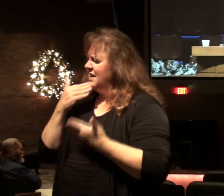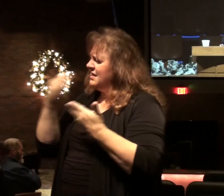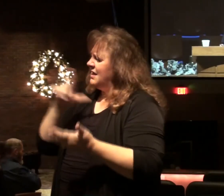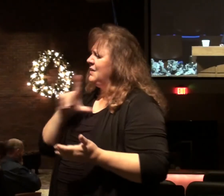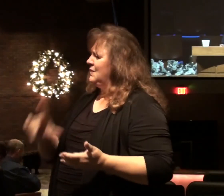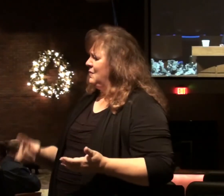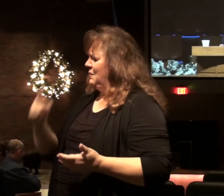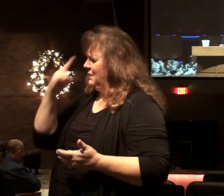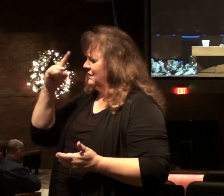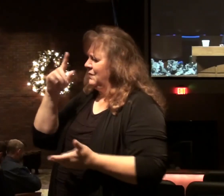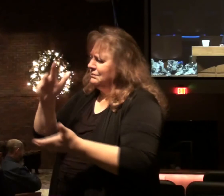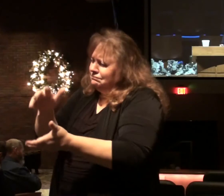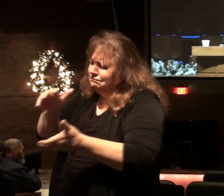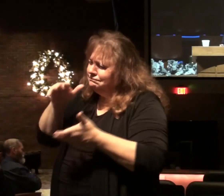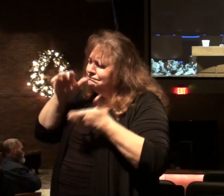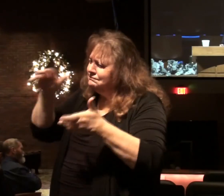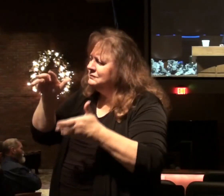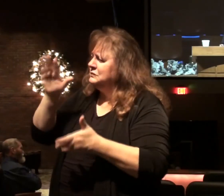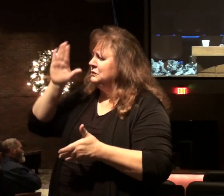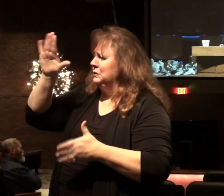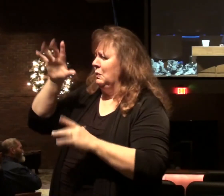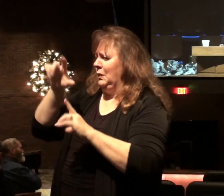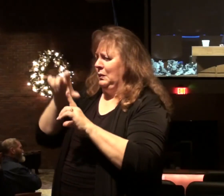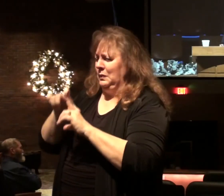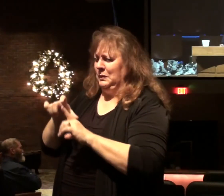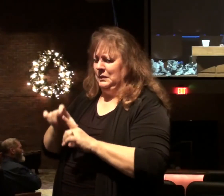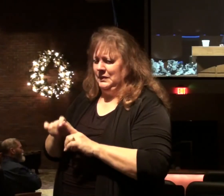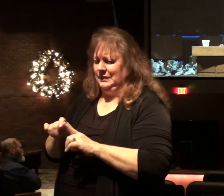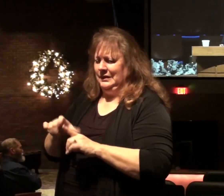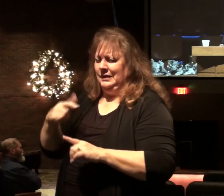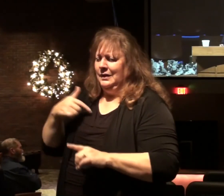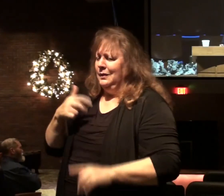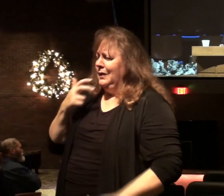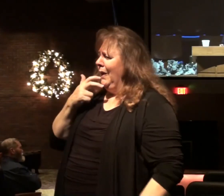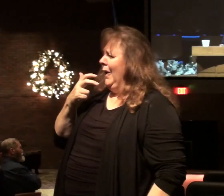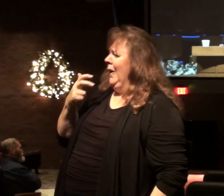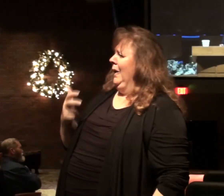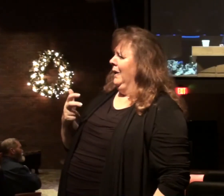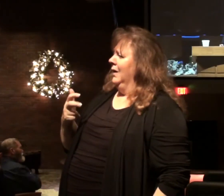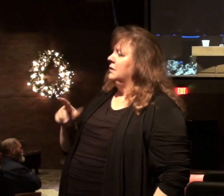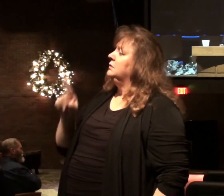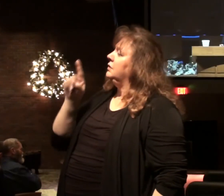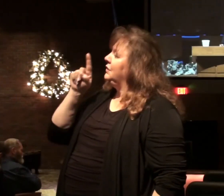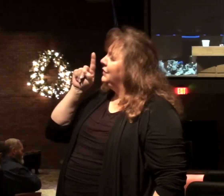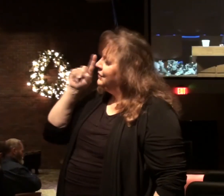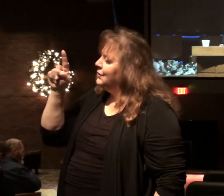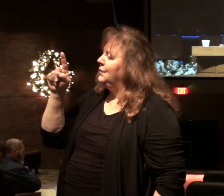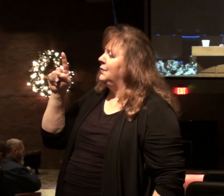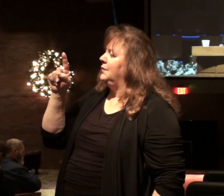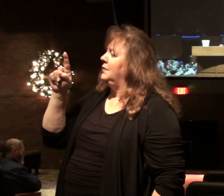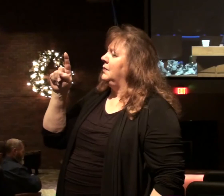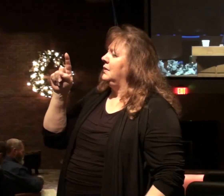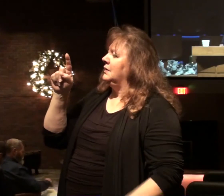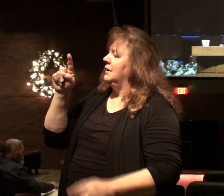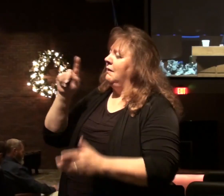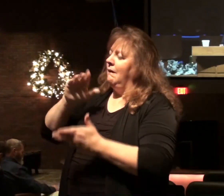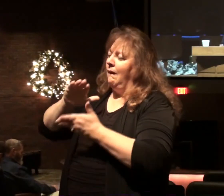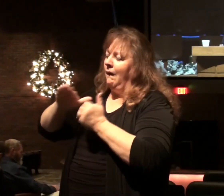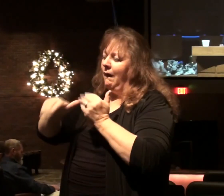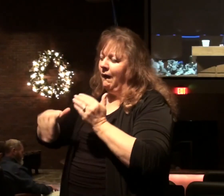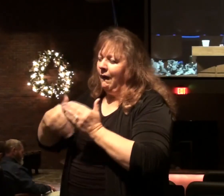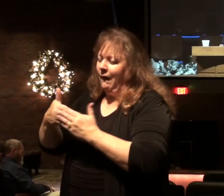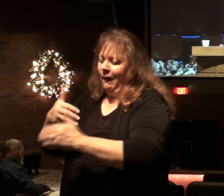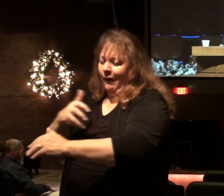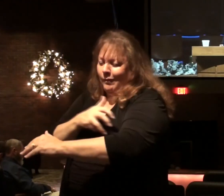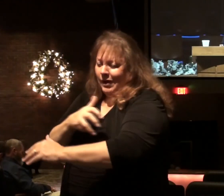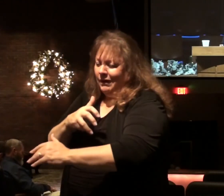Thank you, Lord, for the riches of your word. Lord, we are in awe that you, the omnipotent,